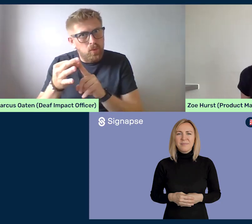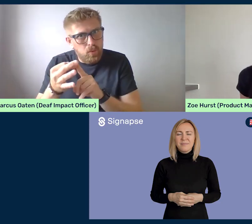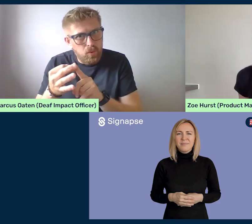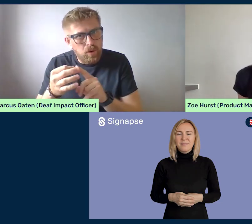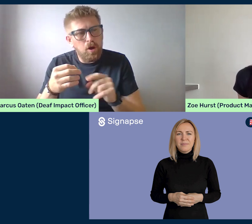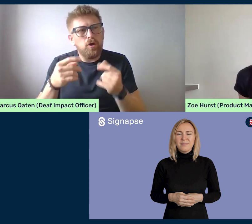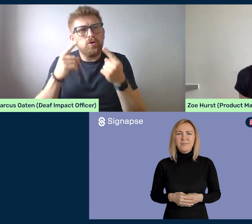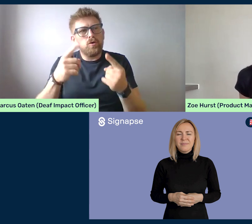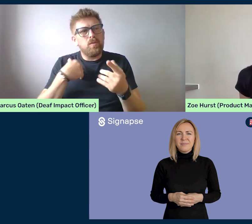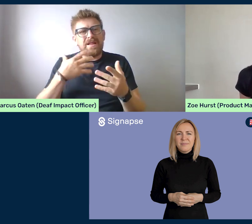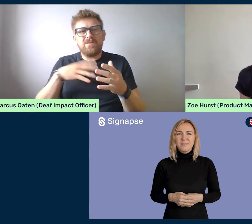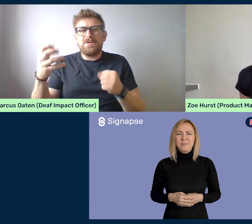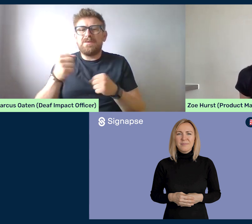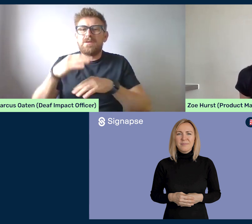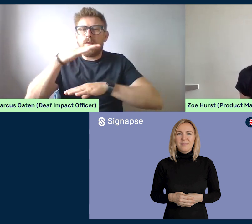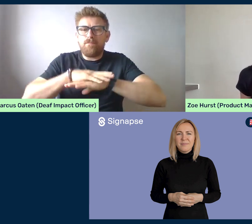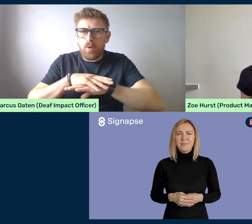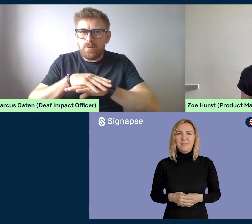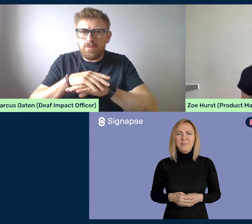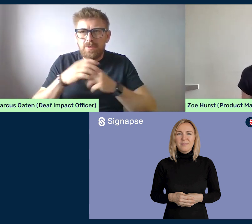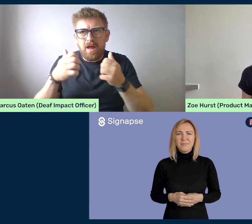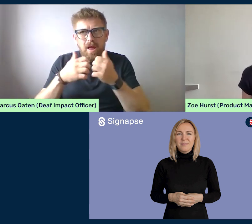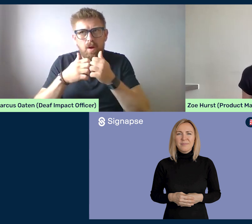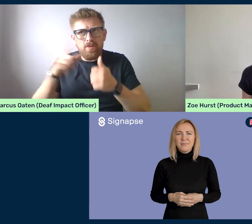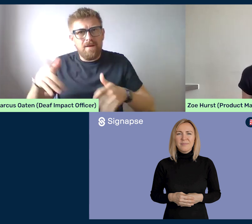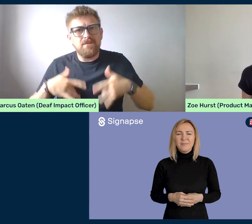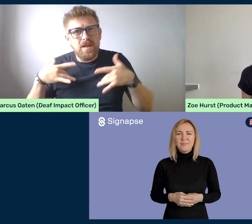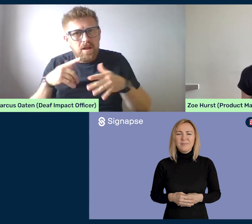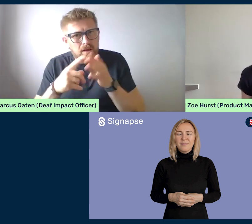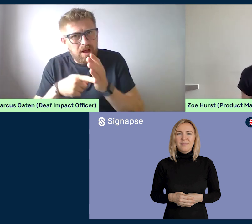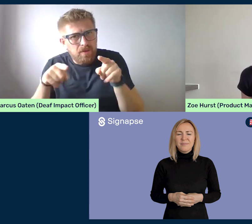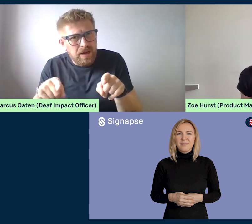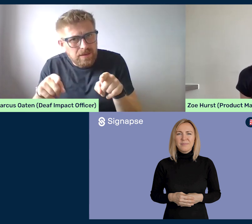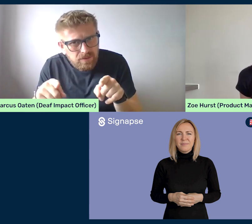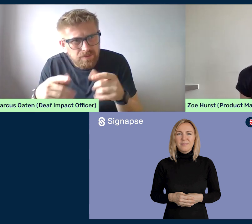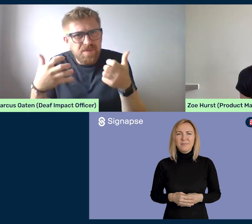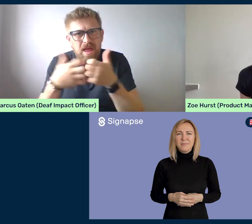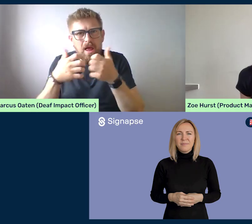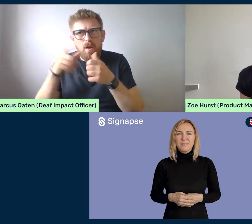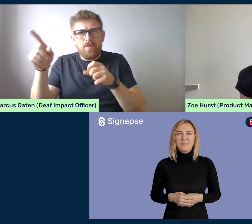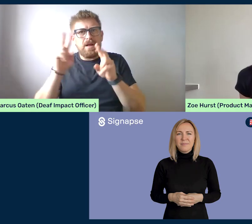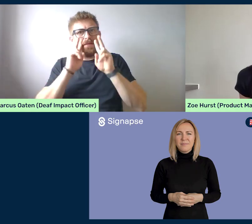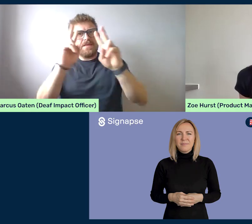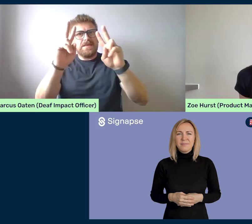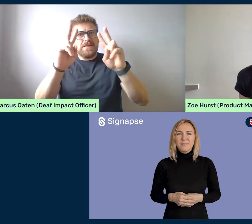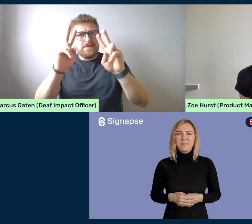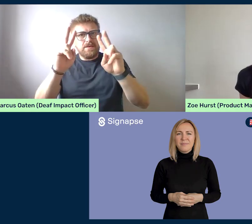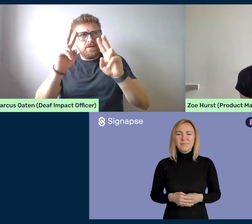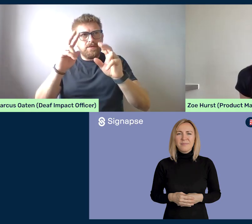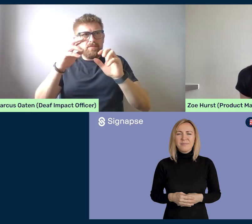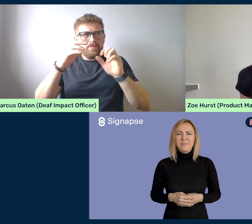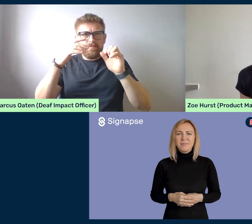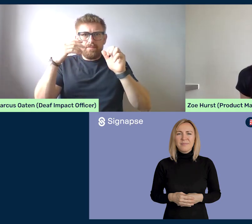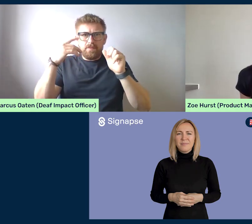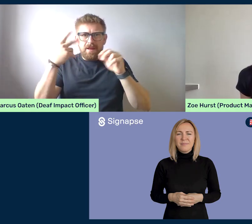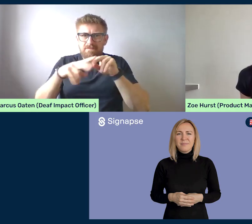realistic. And we've made a lot of improvements to achieve that, but we need to also take on board how people feel about